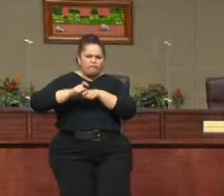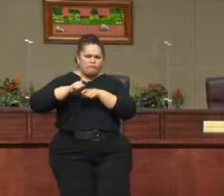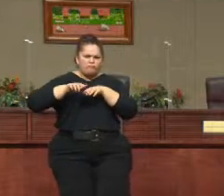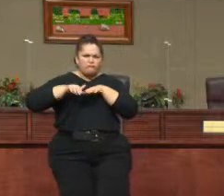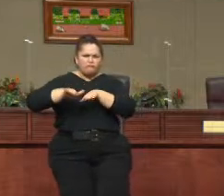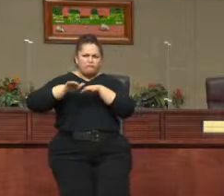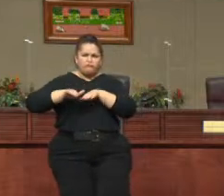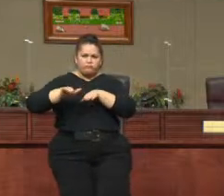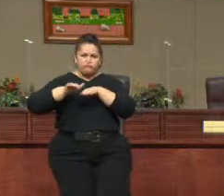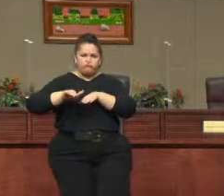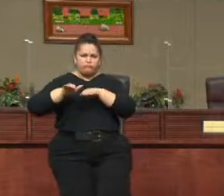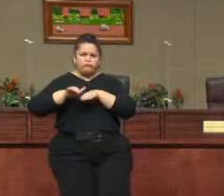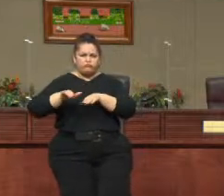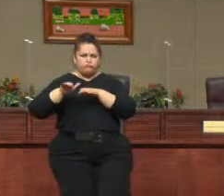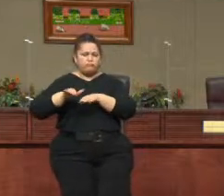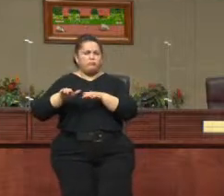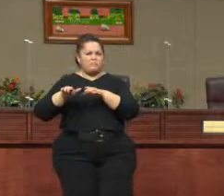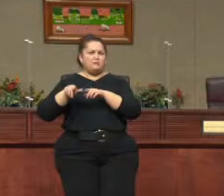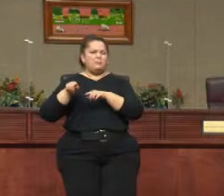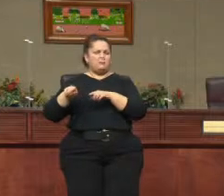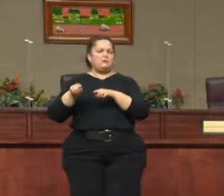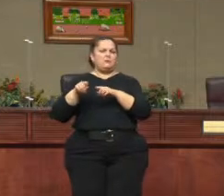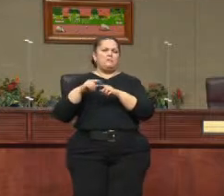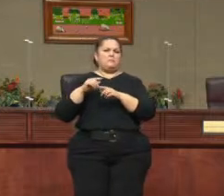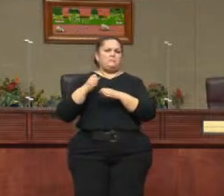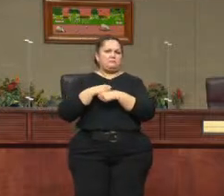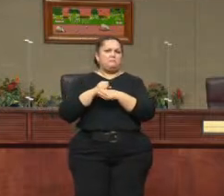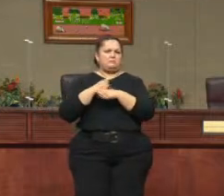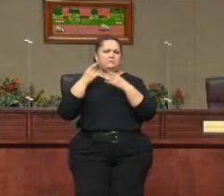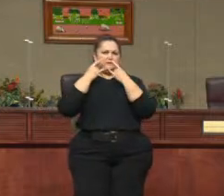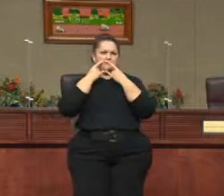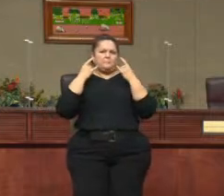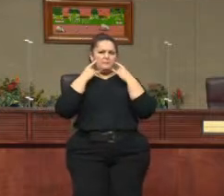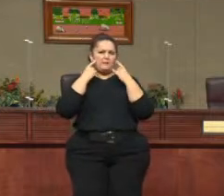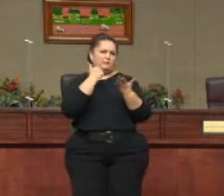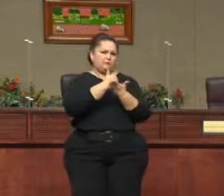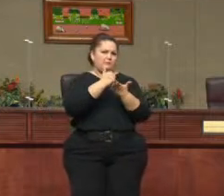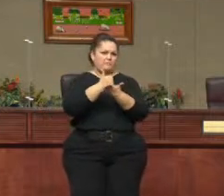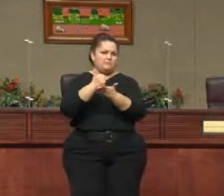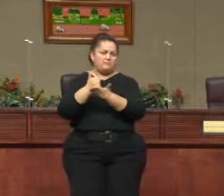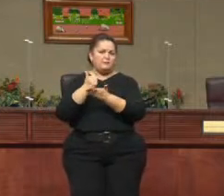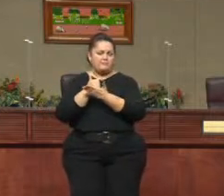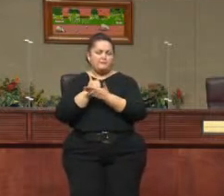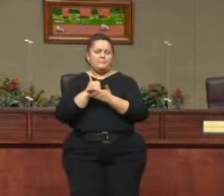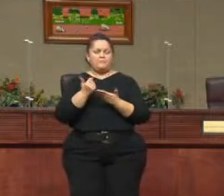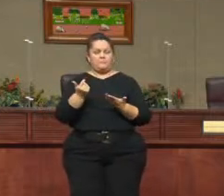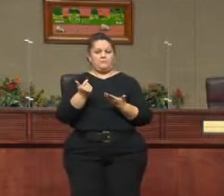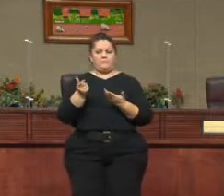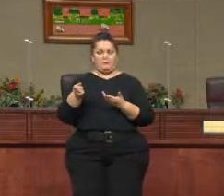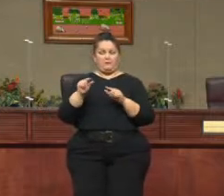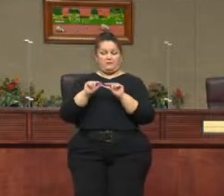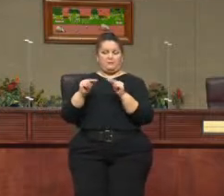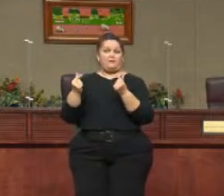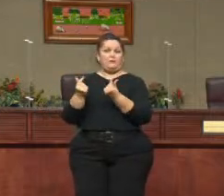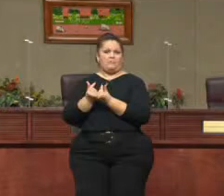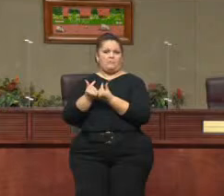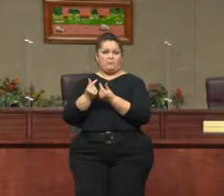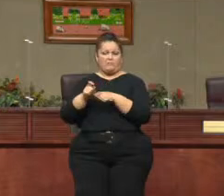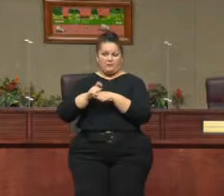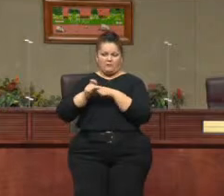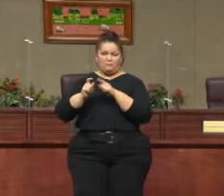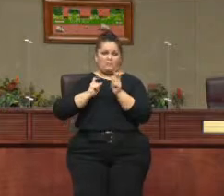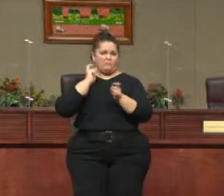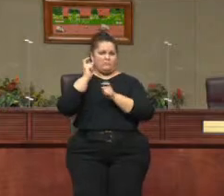community-based organizations who stepped up to the plate to assist our residents. So I'm proud to say the group has sewn and